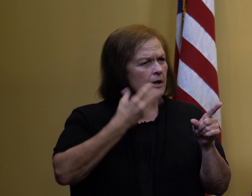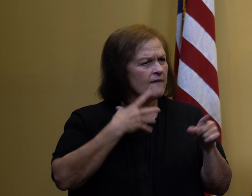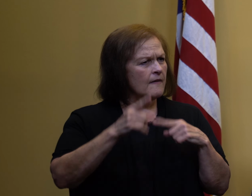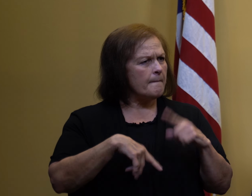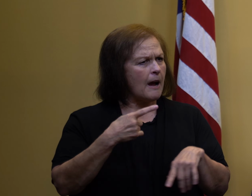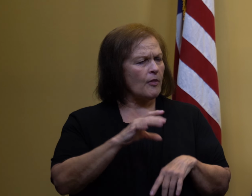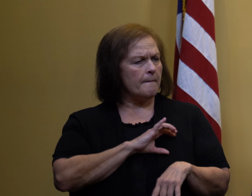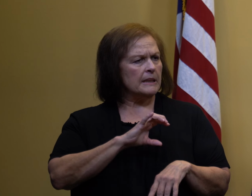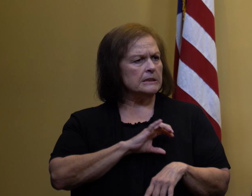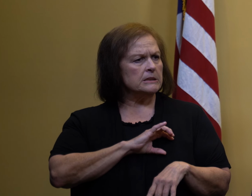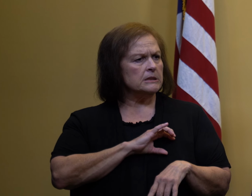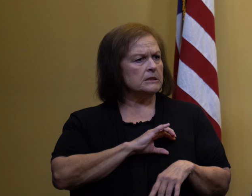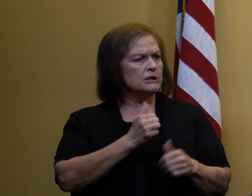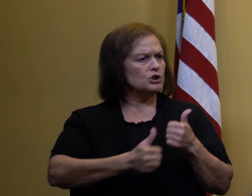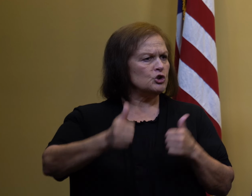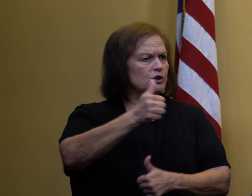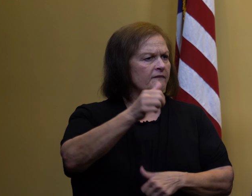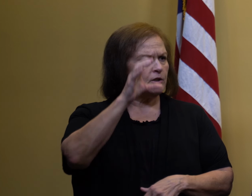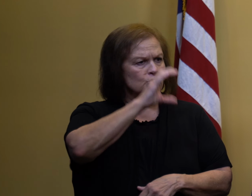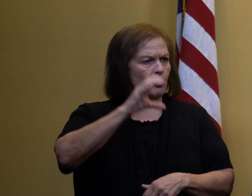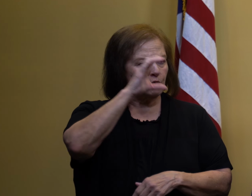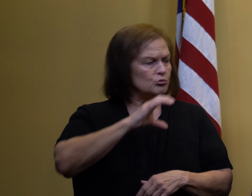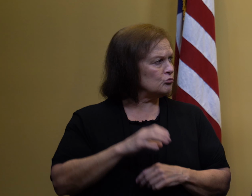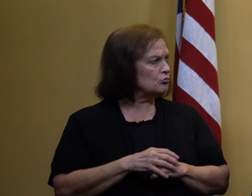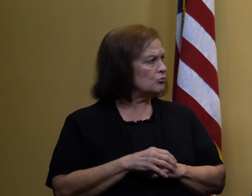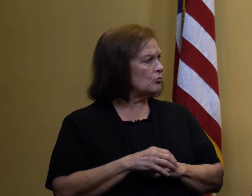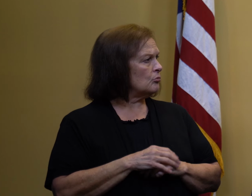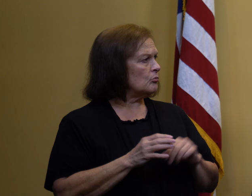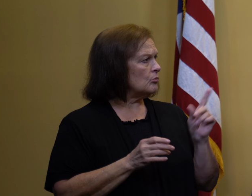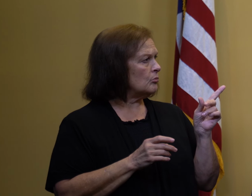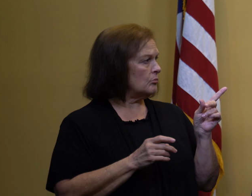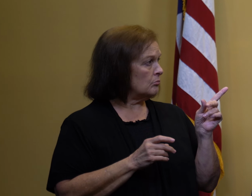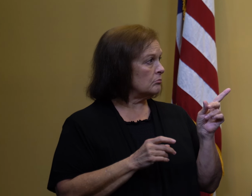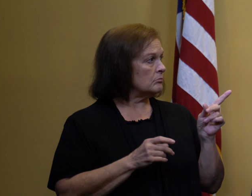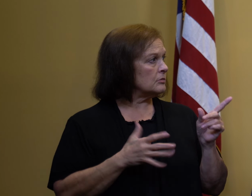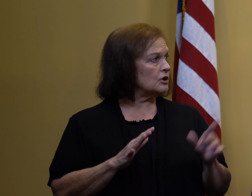police chief search? I'm good.